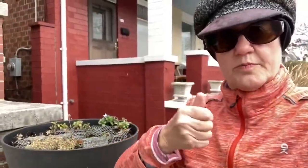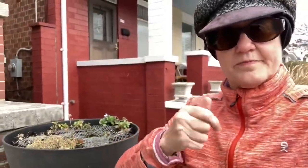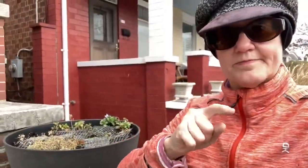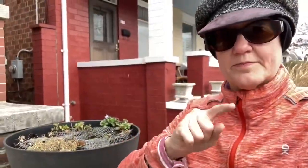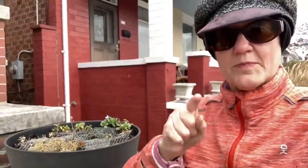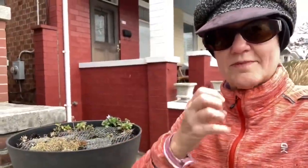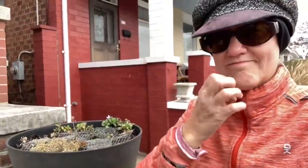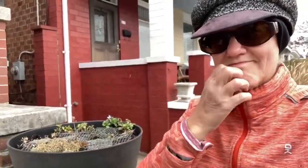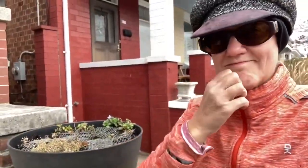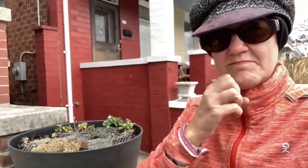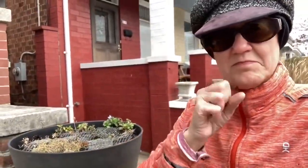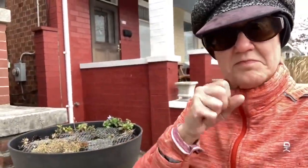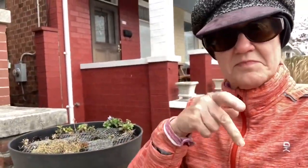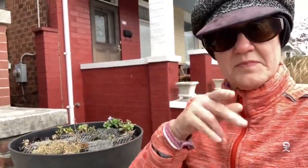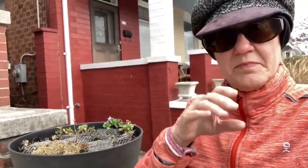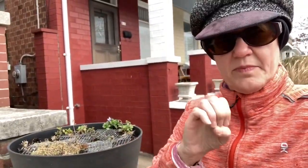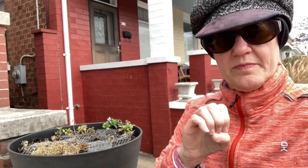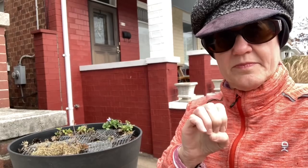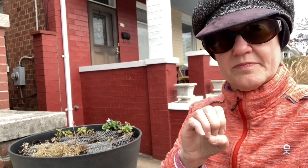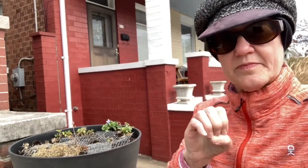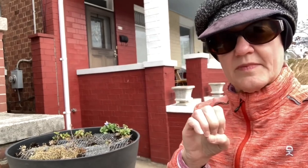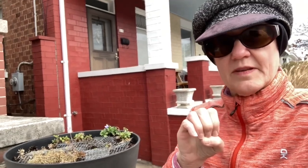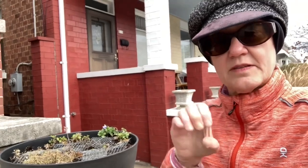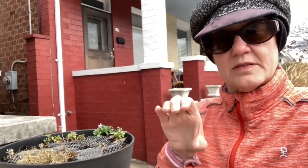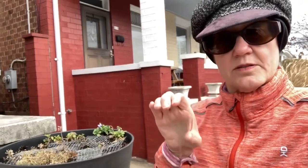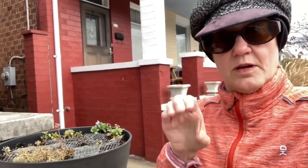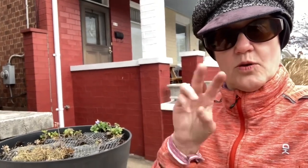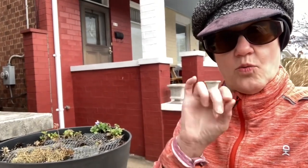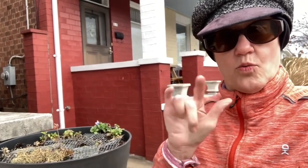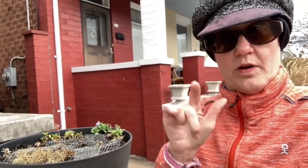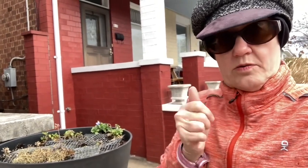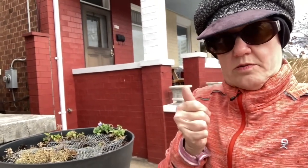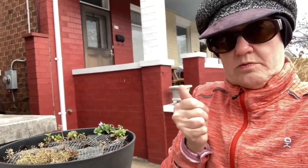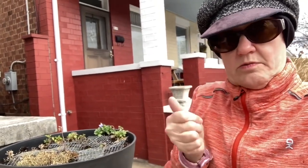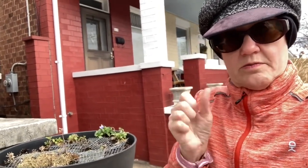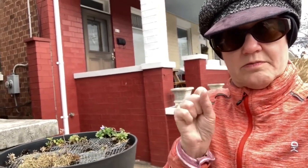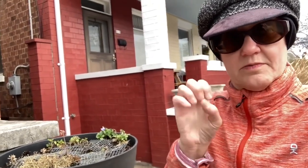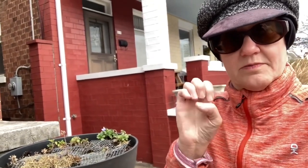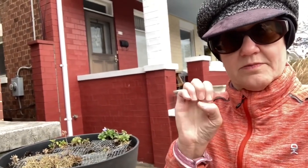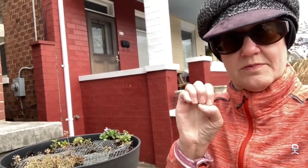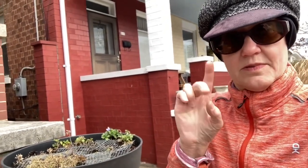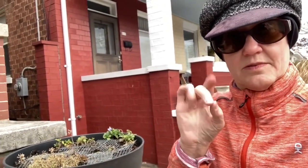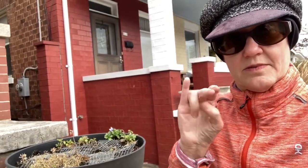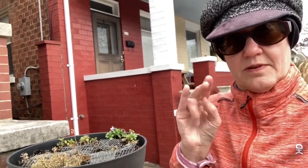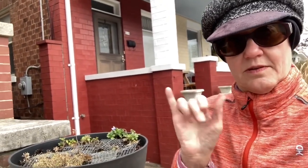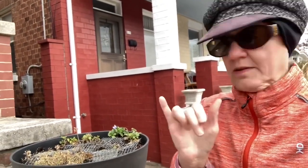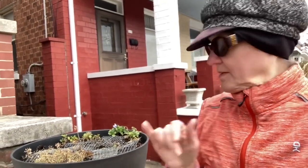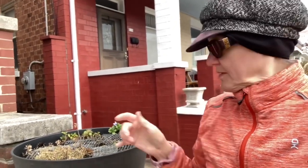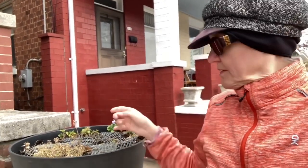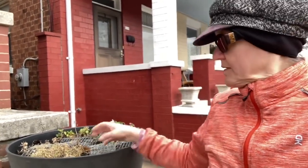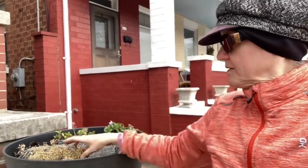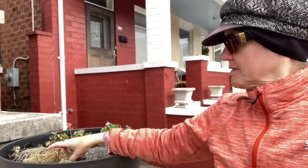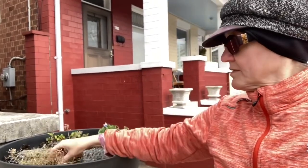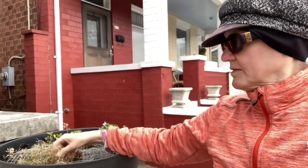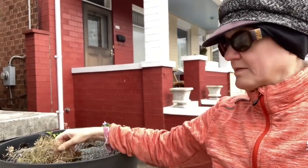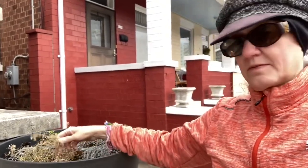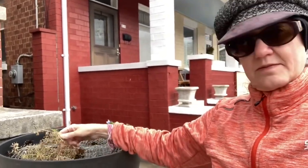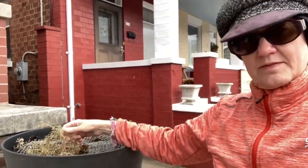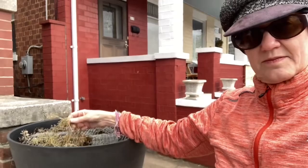Now, I could have started these in the basement, but I have such limited space. And sweet alyssum has done really well